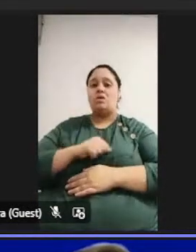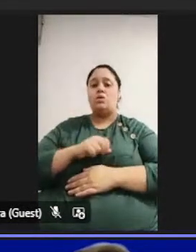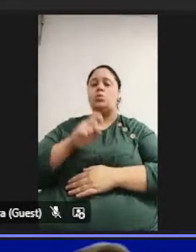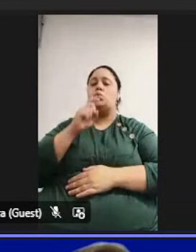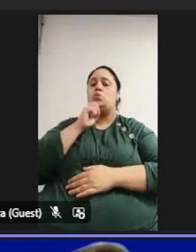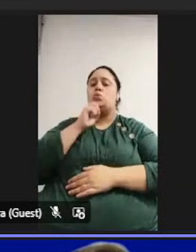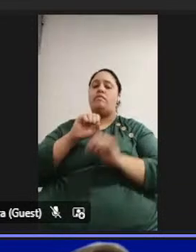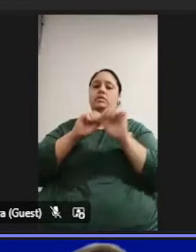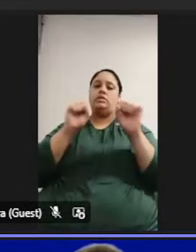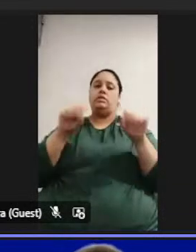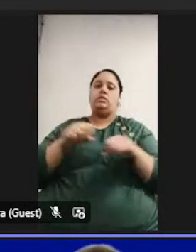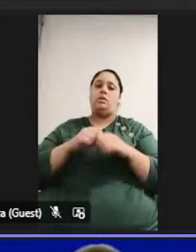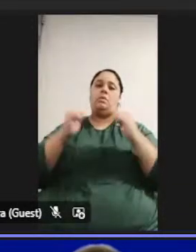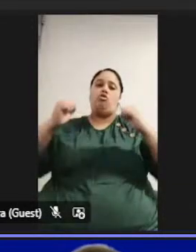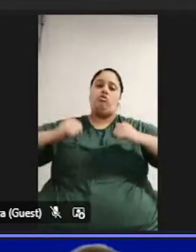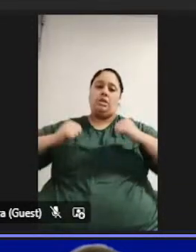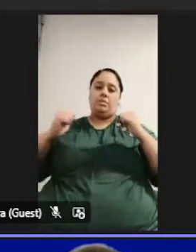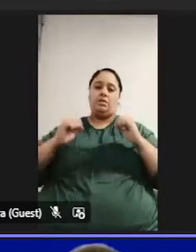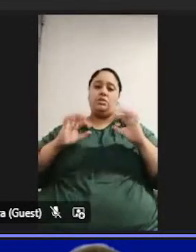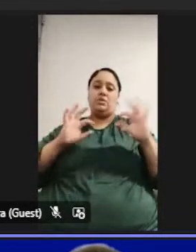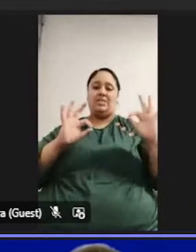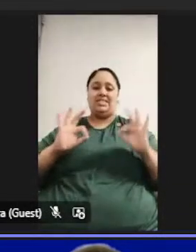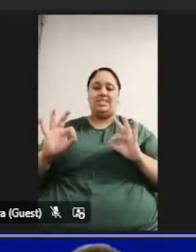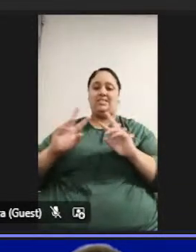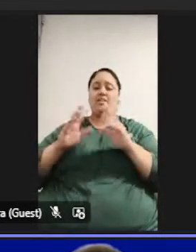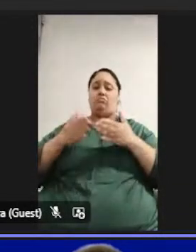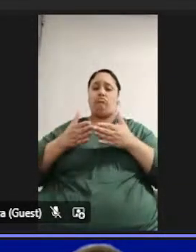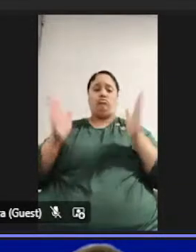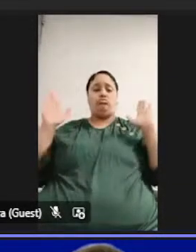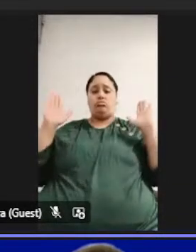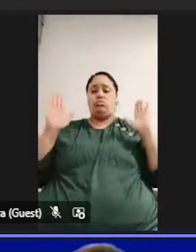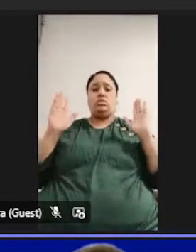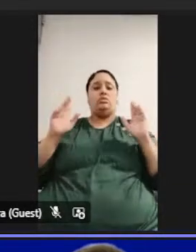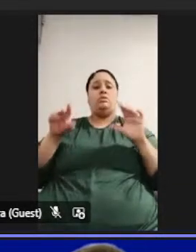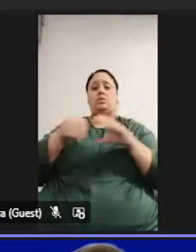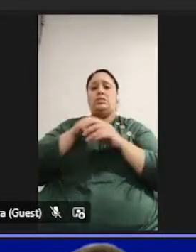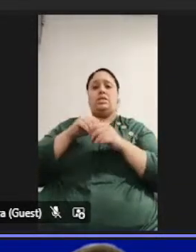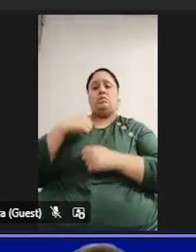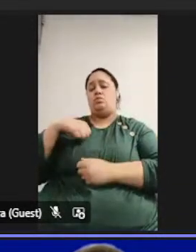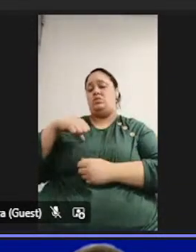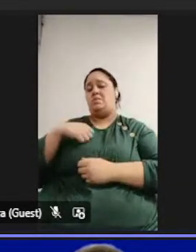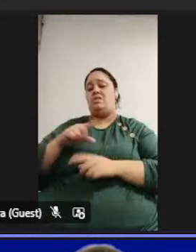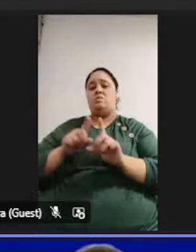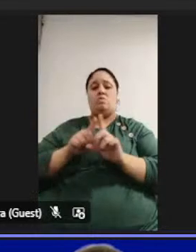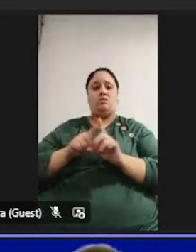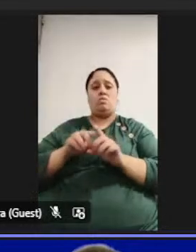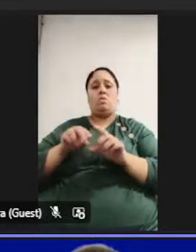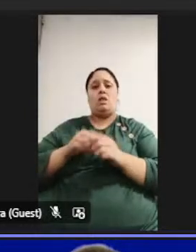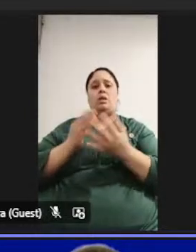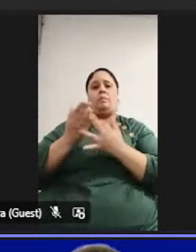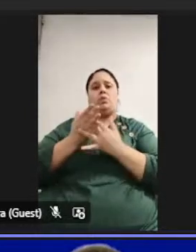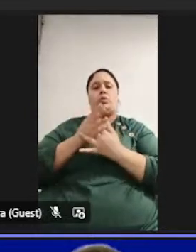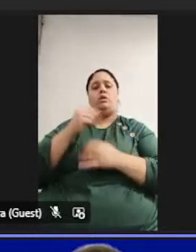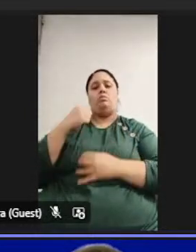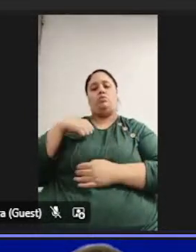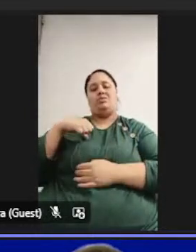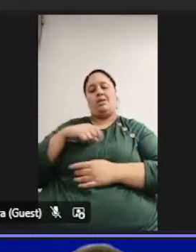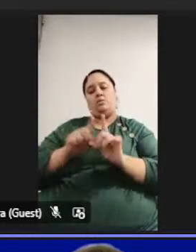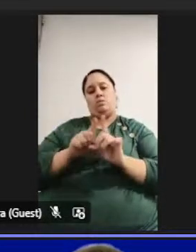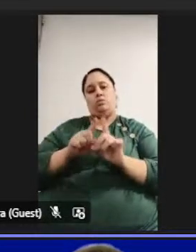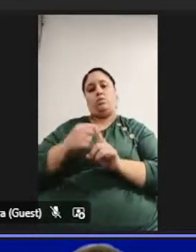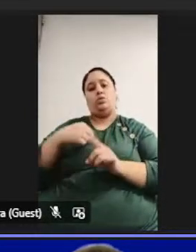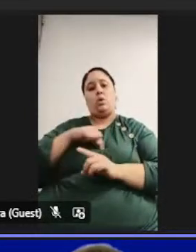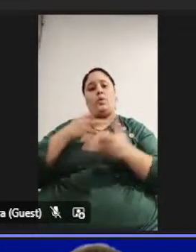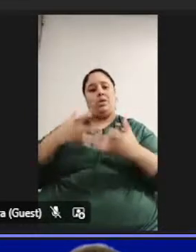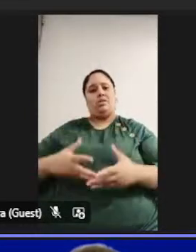So these vary widely, even within a municipality and then between municipalities. So we have just completed the development